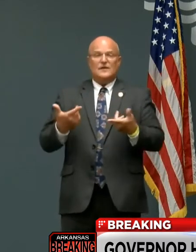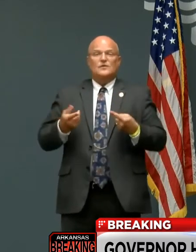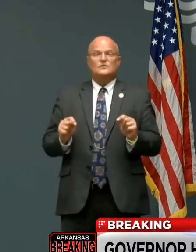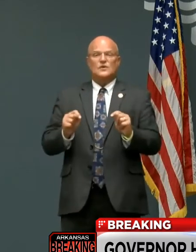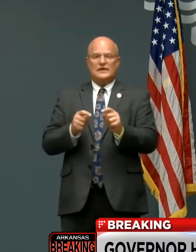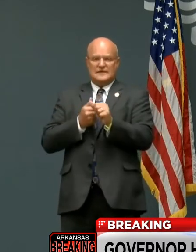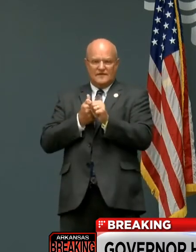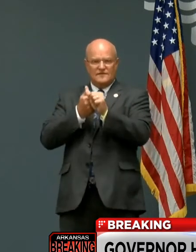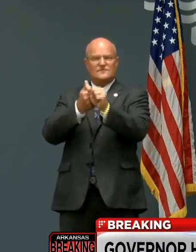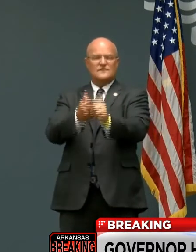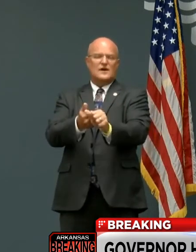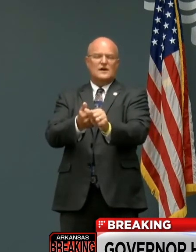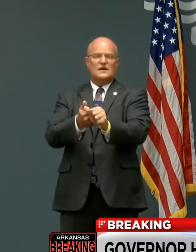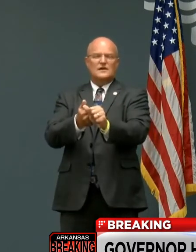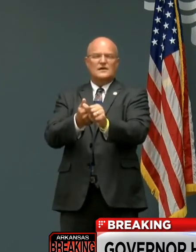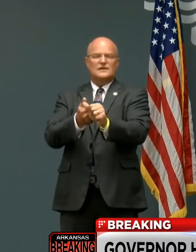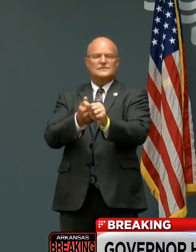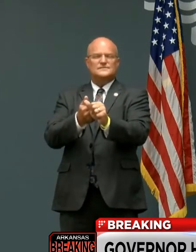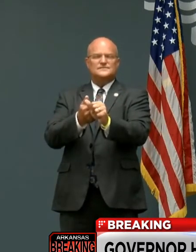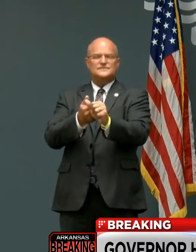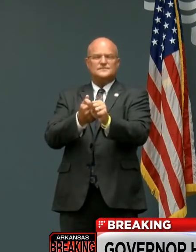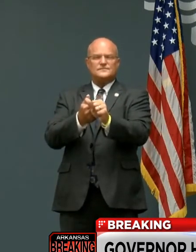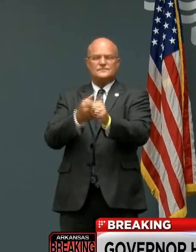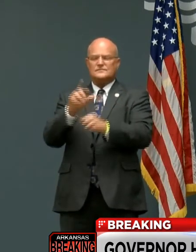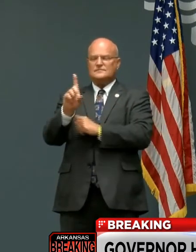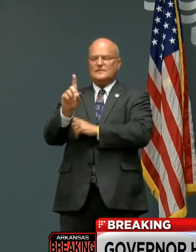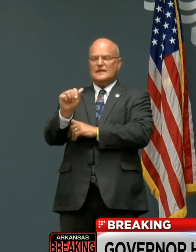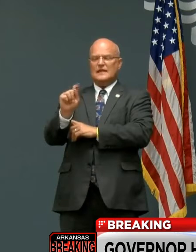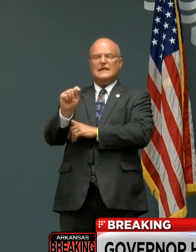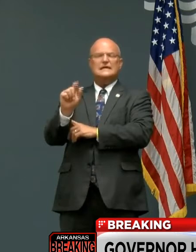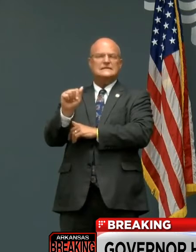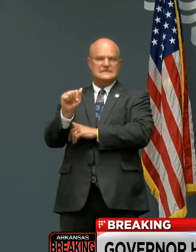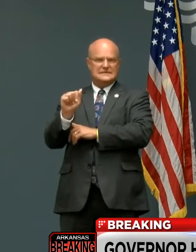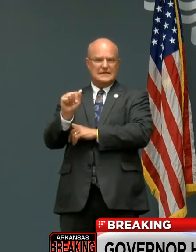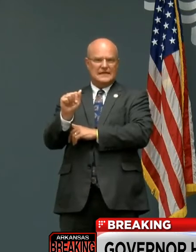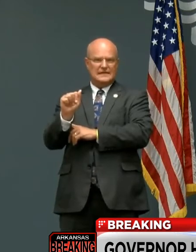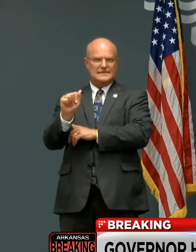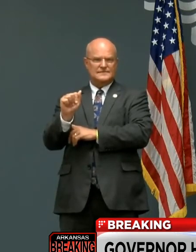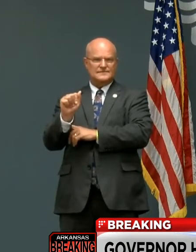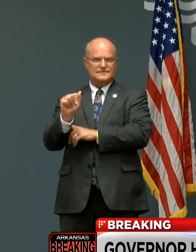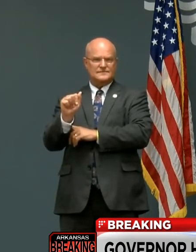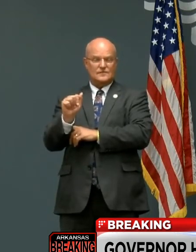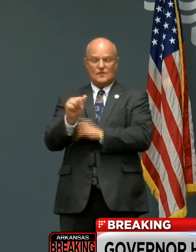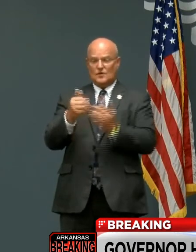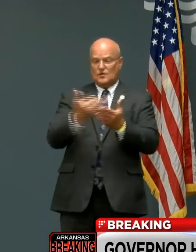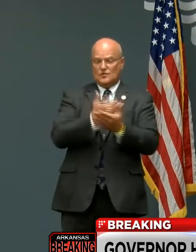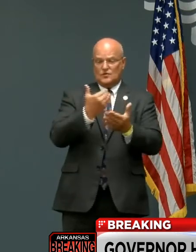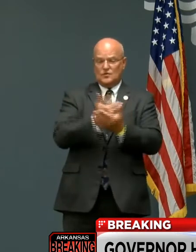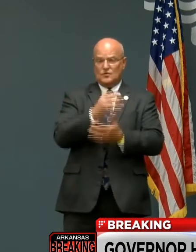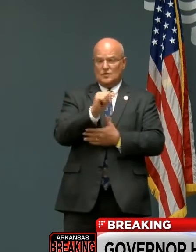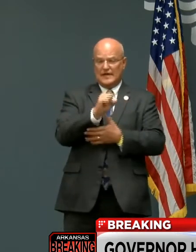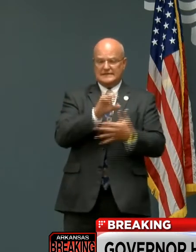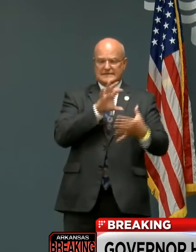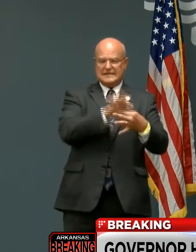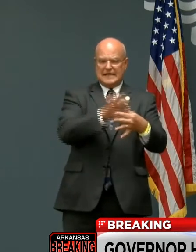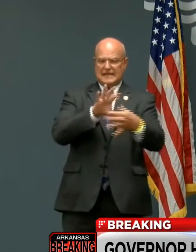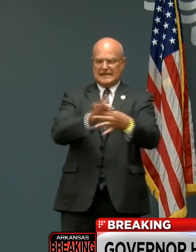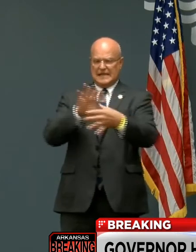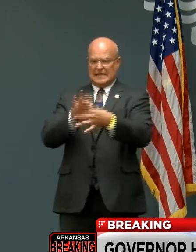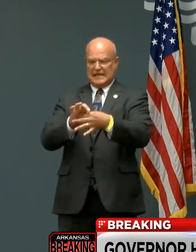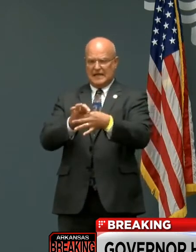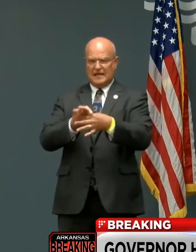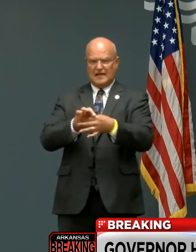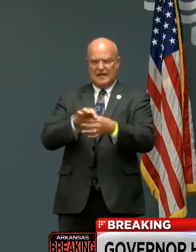to follow the data as to what our new cases are connected to. And we haven't seen